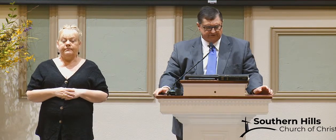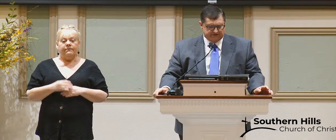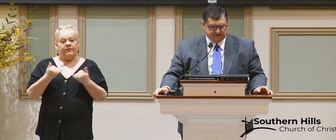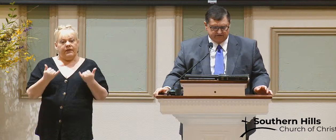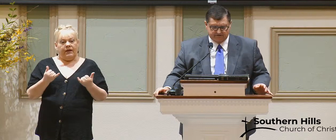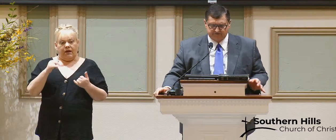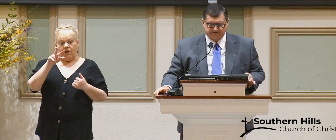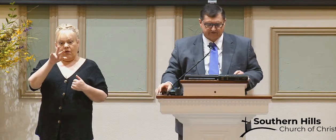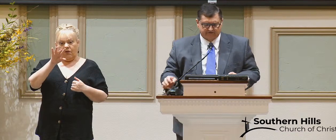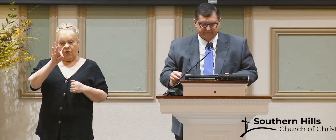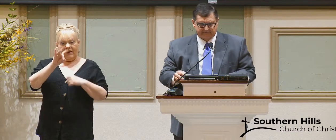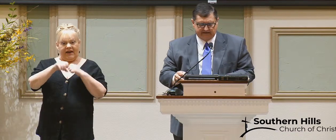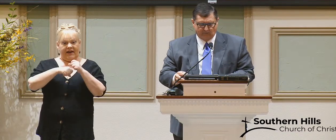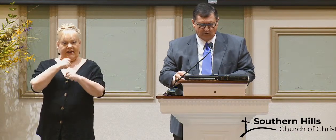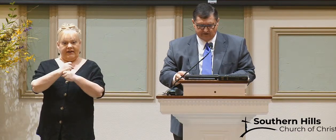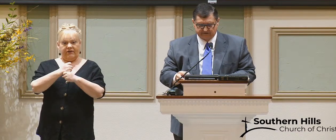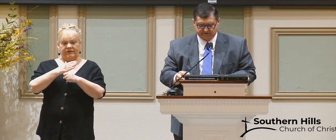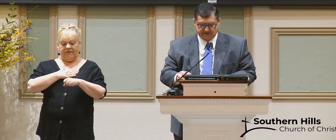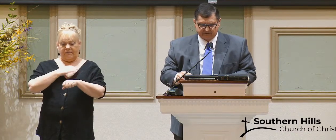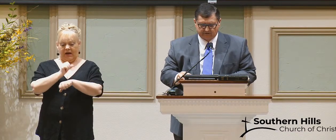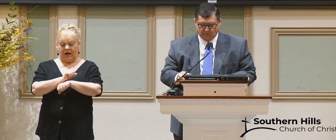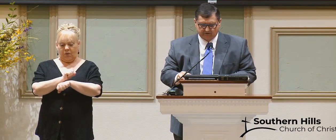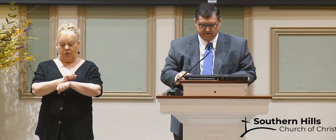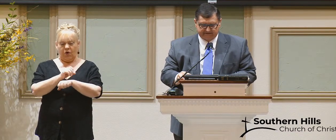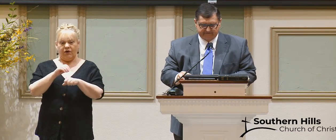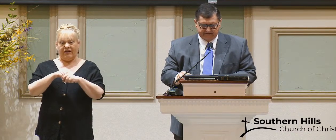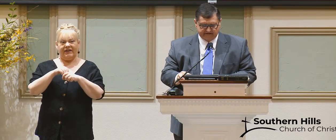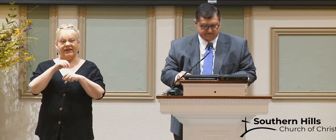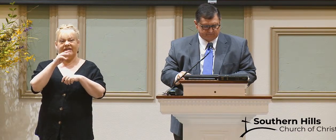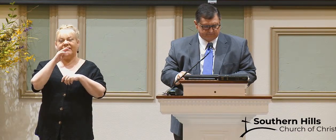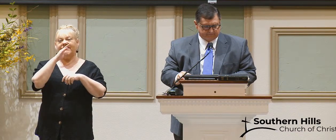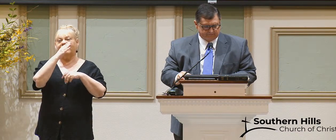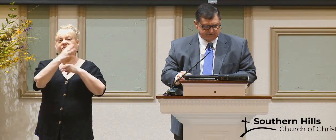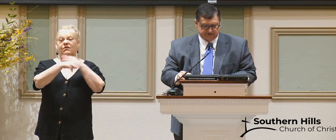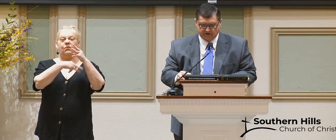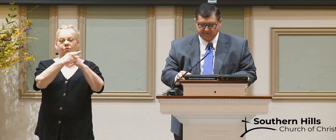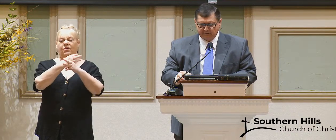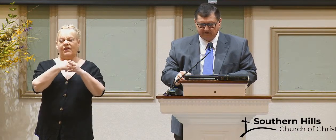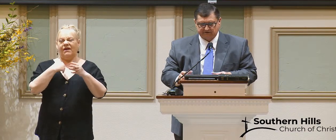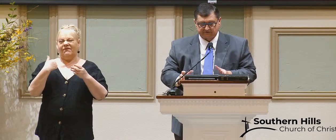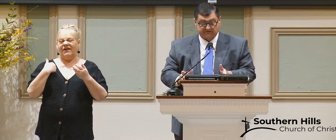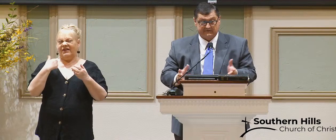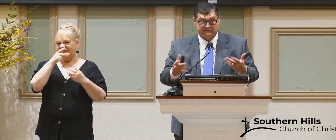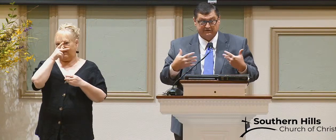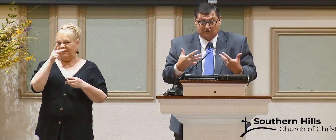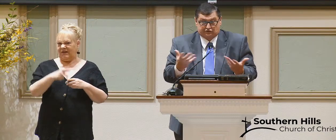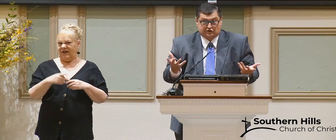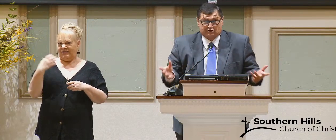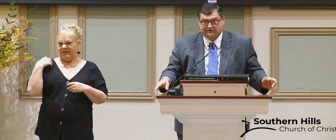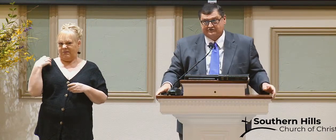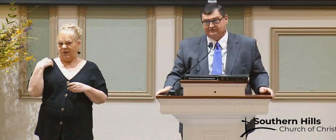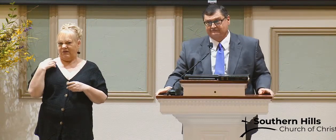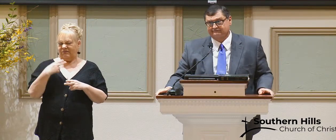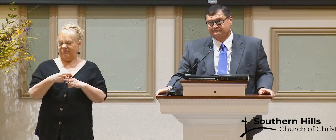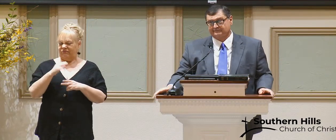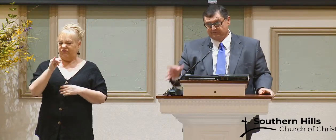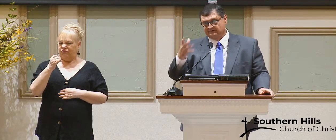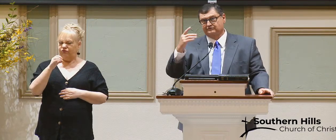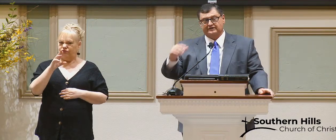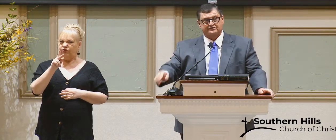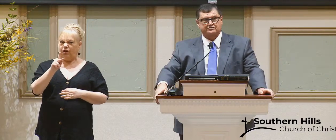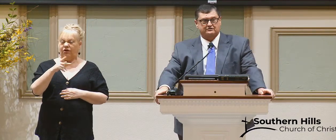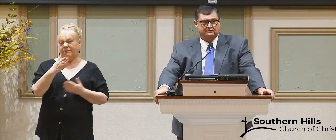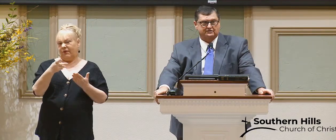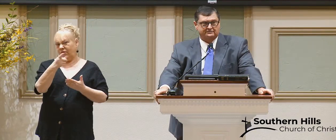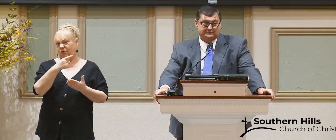Now, in 38 years of my work in the secular world, I've had some pretty sorry bosses. Some I would call jerks. Maybe